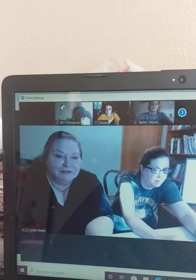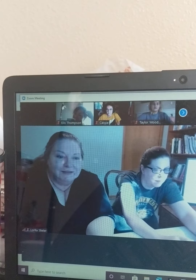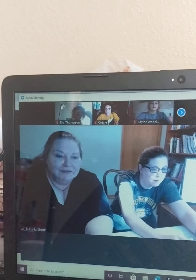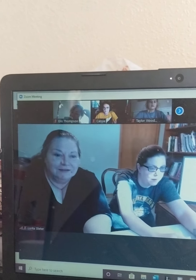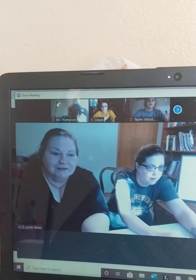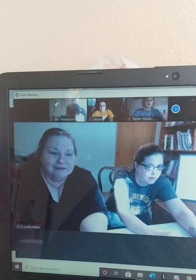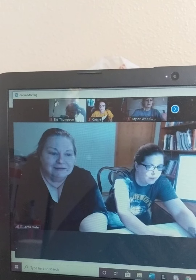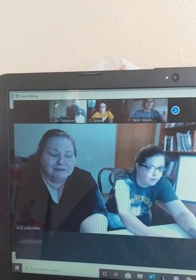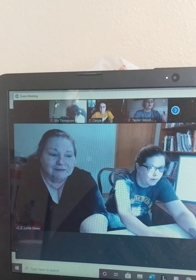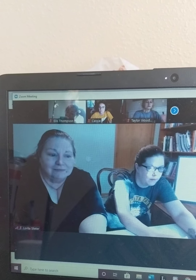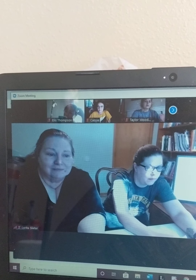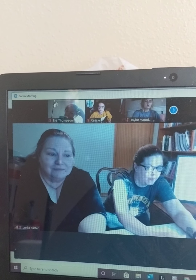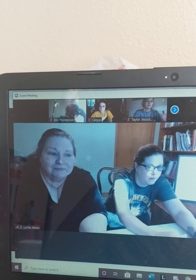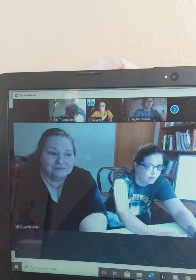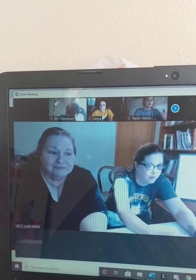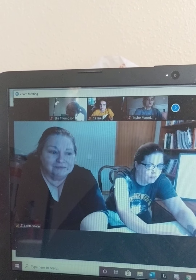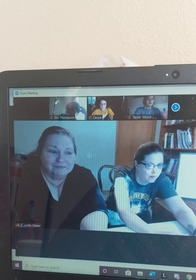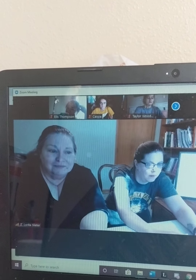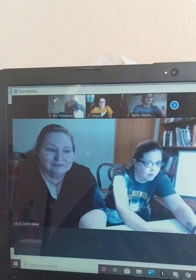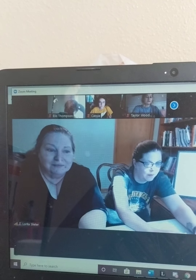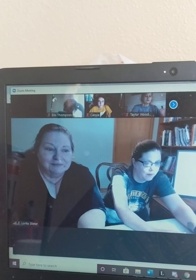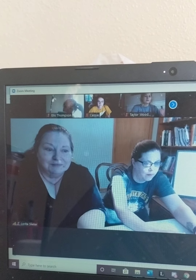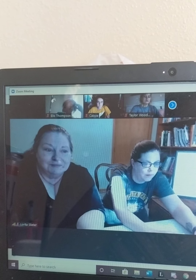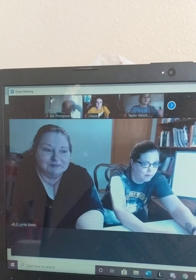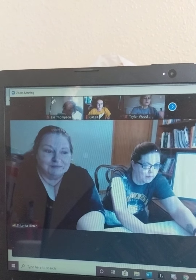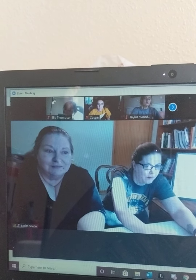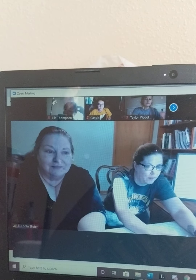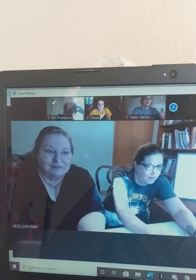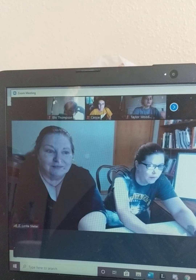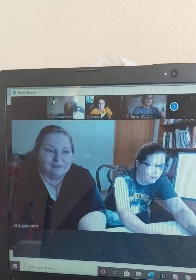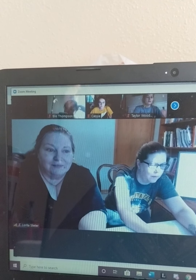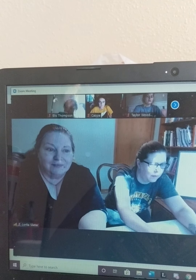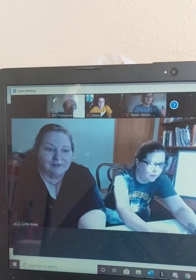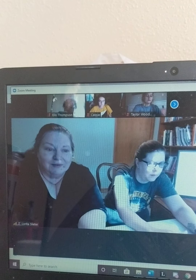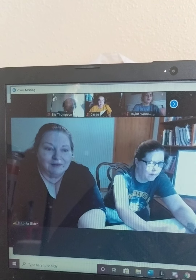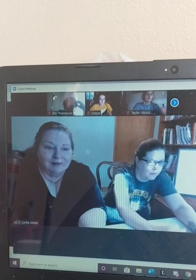Any other questions or concerns so far, guys?